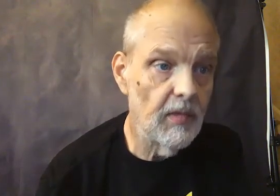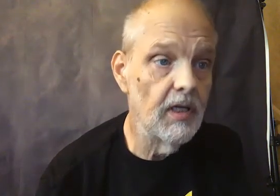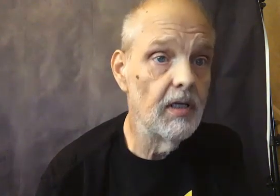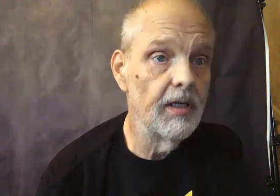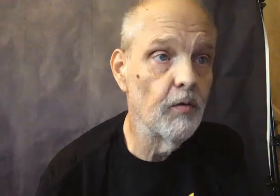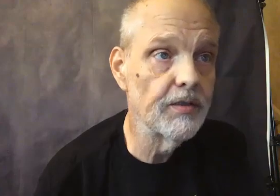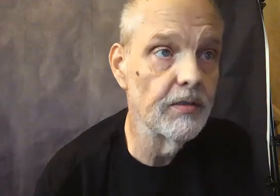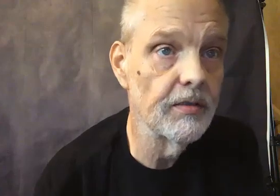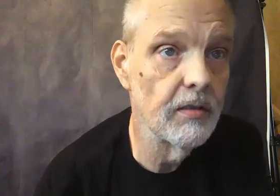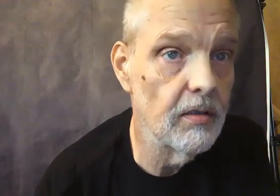Any questions?